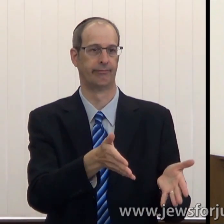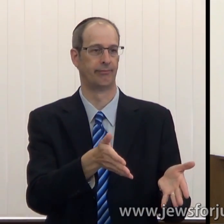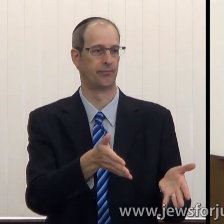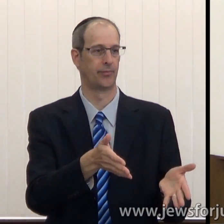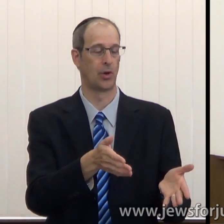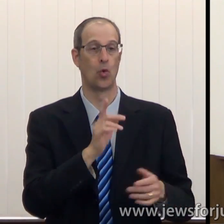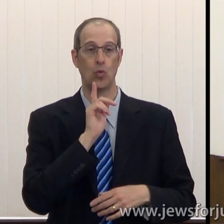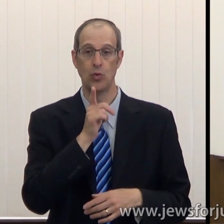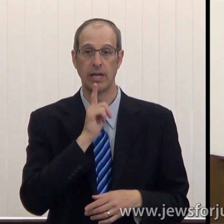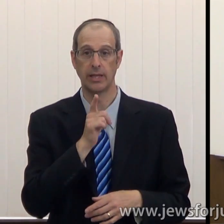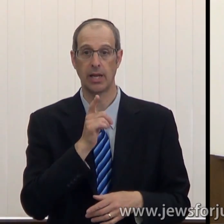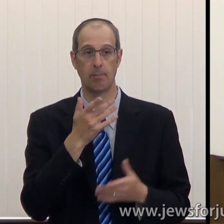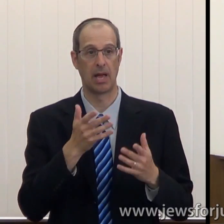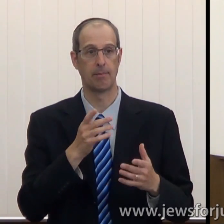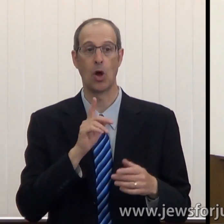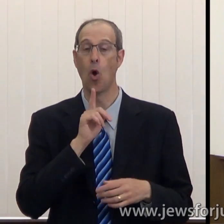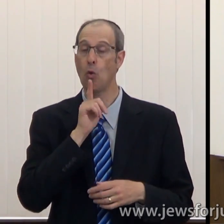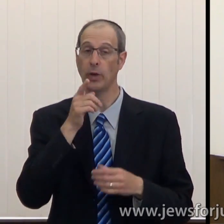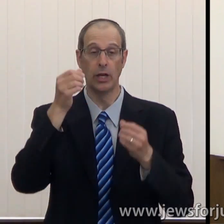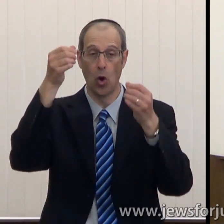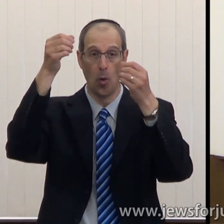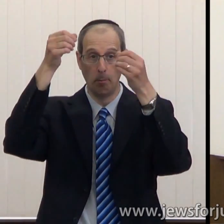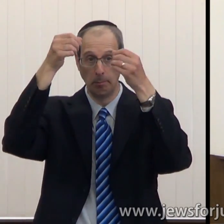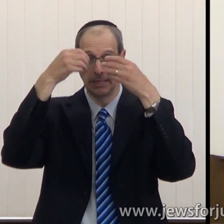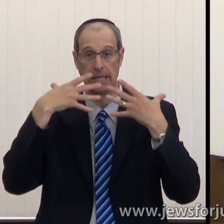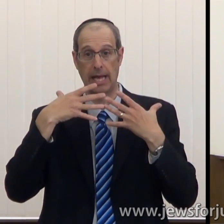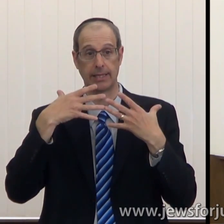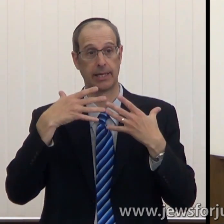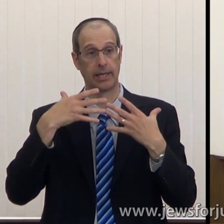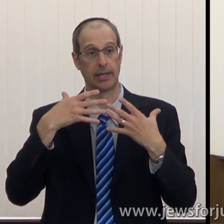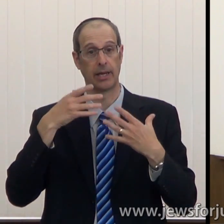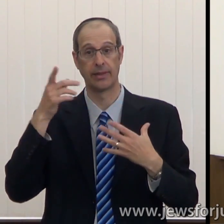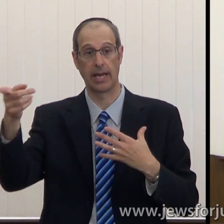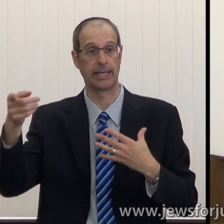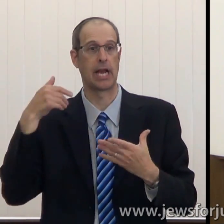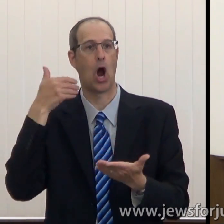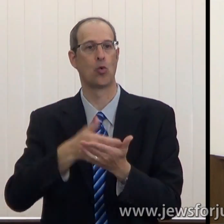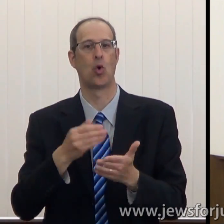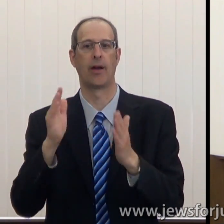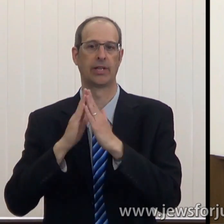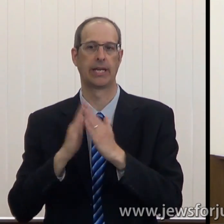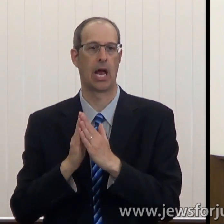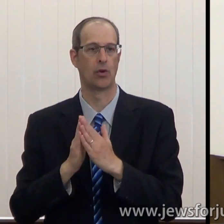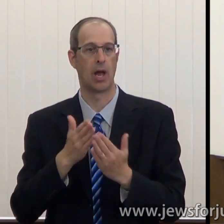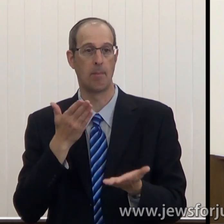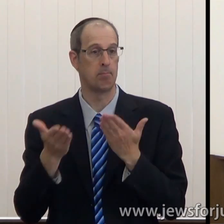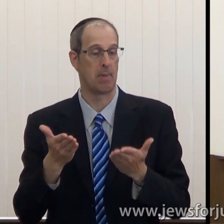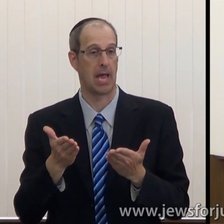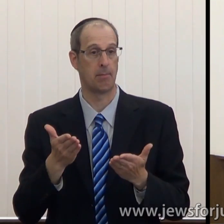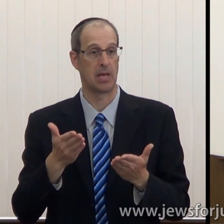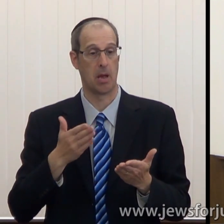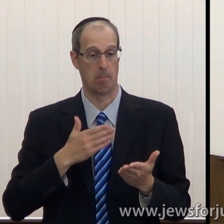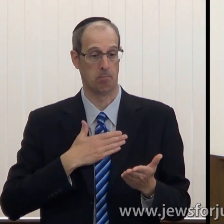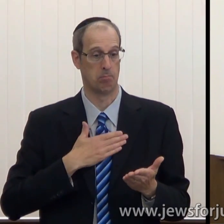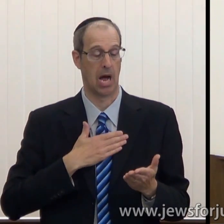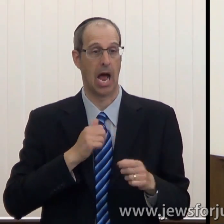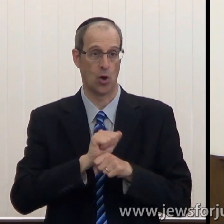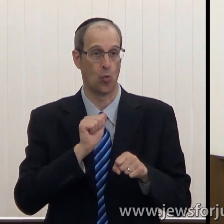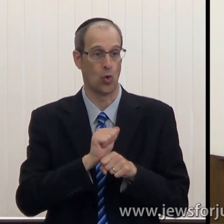it may be a great blessing that he came to town. He might make my workload a little bit